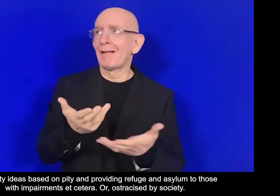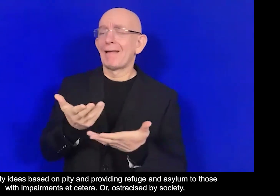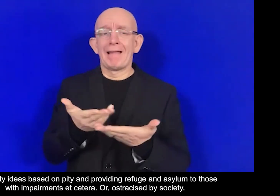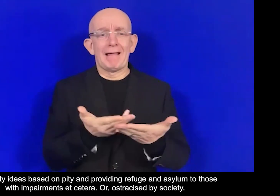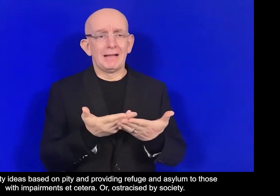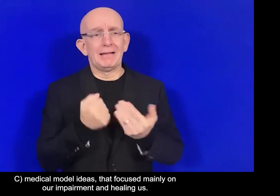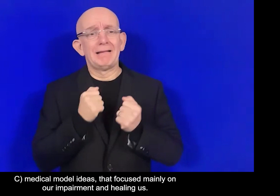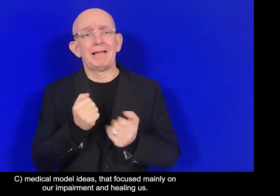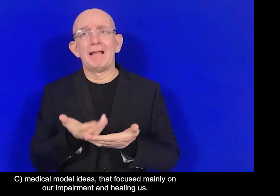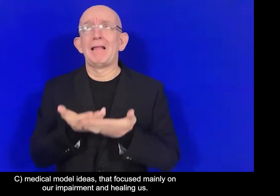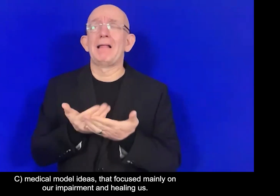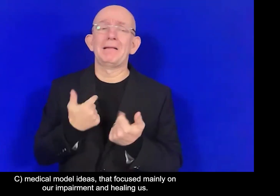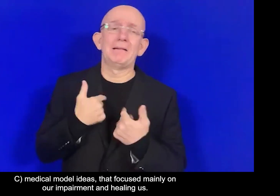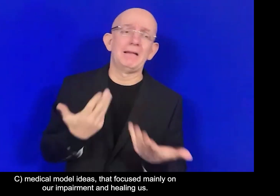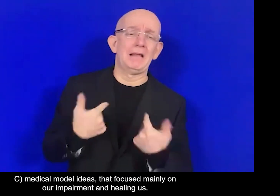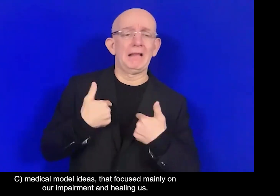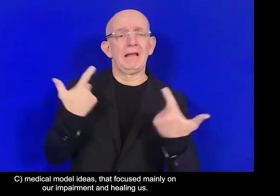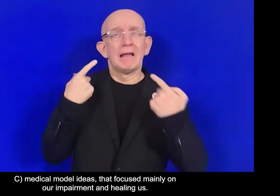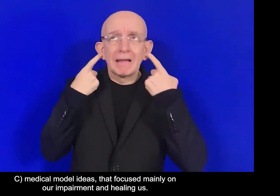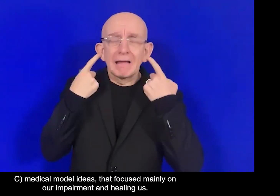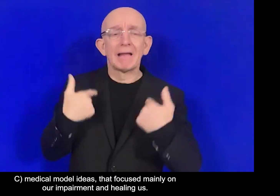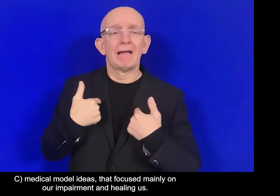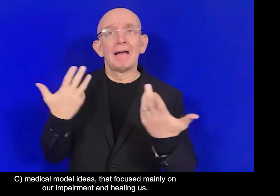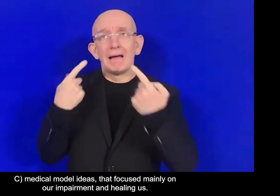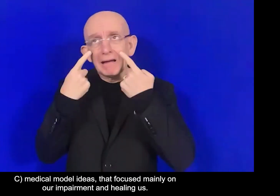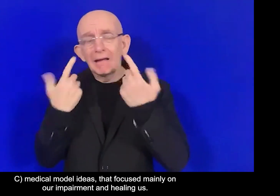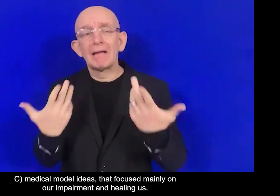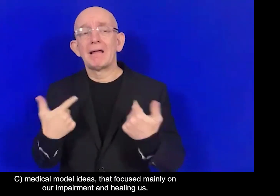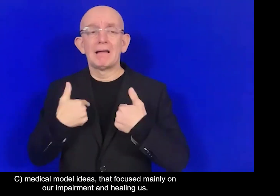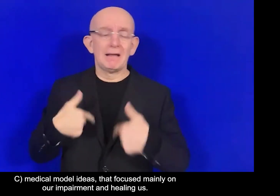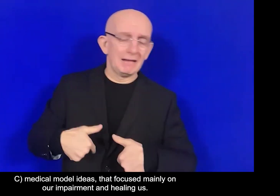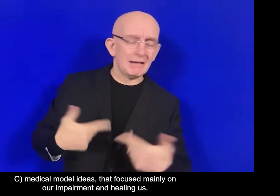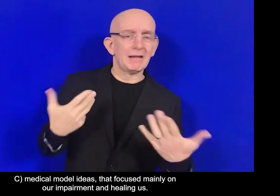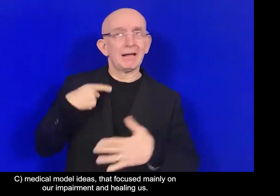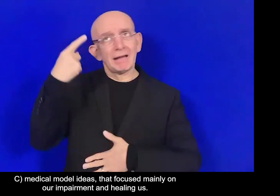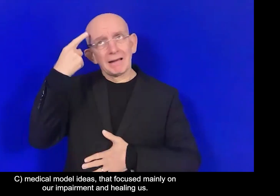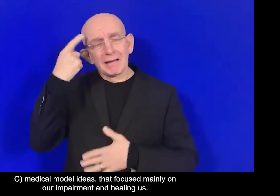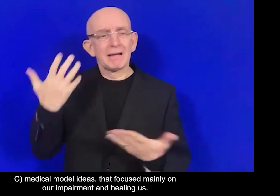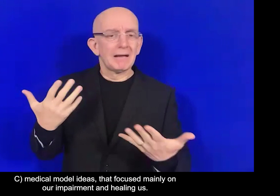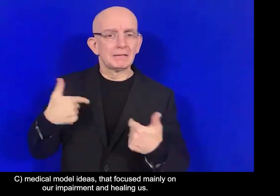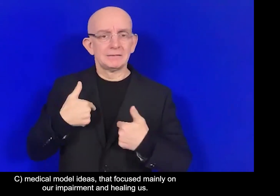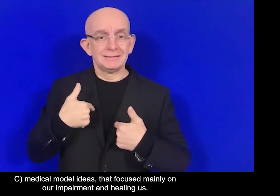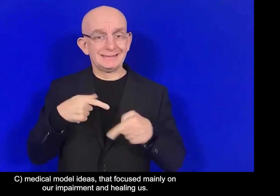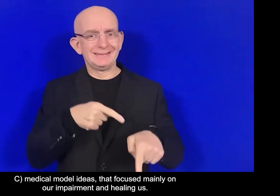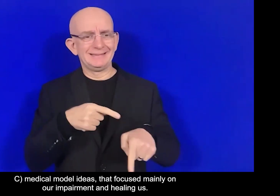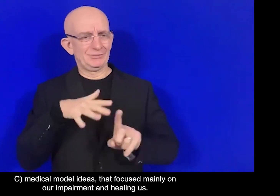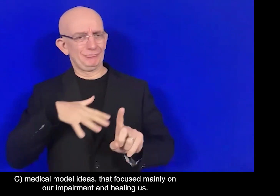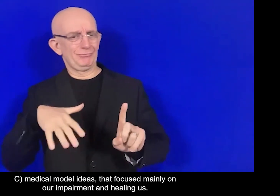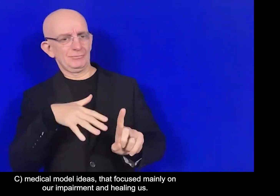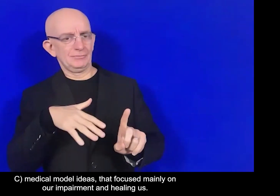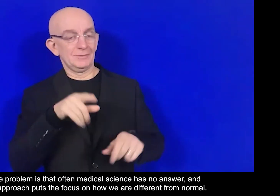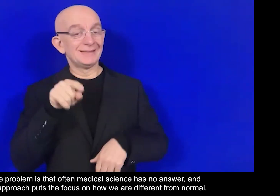C. Medical model ideas that focus mainly on our impairment and healing us.